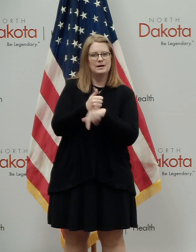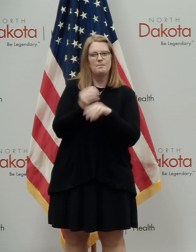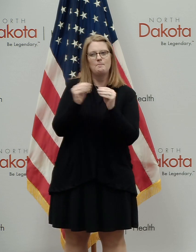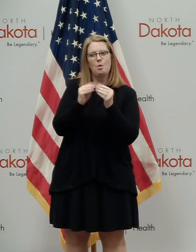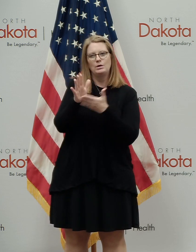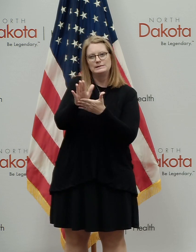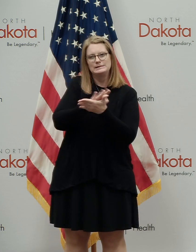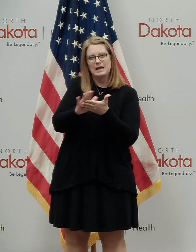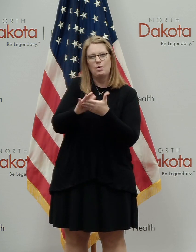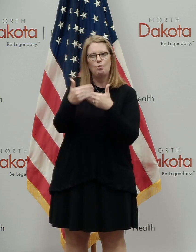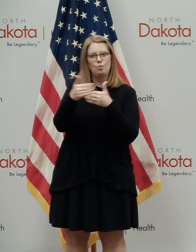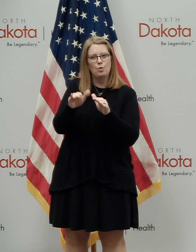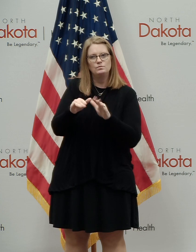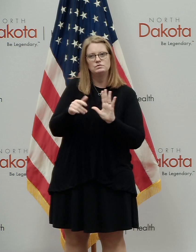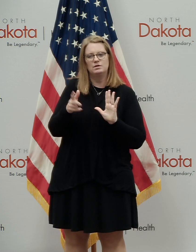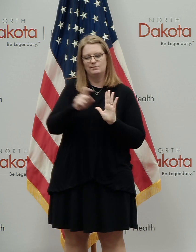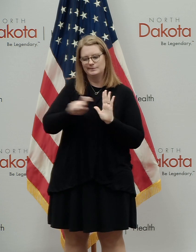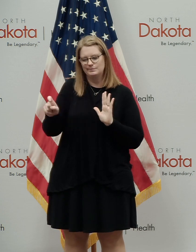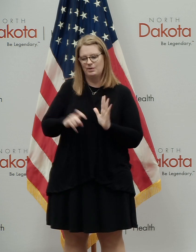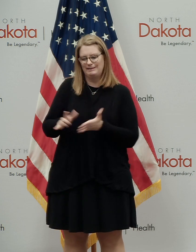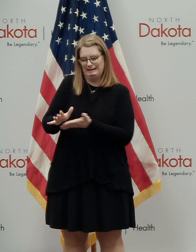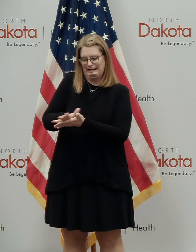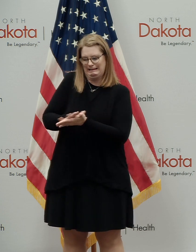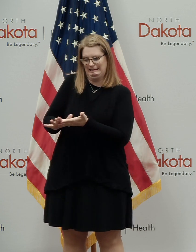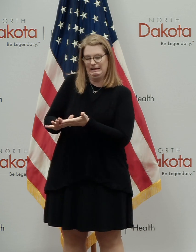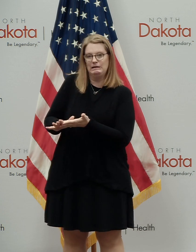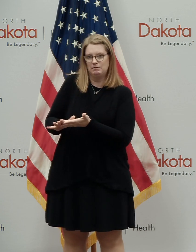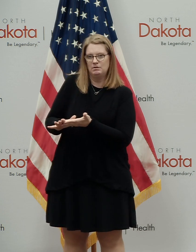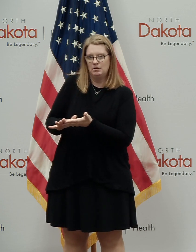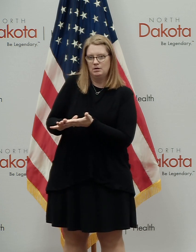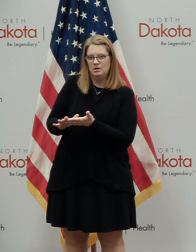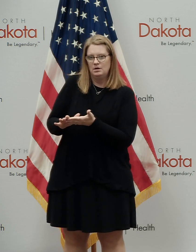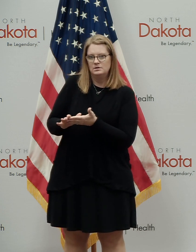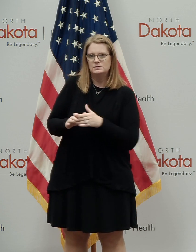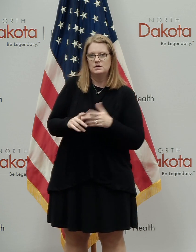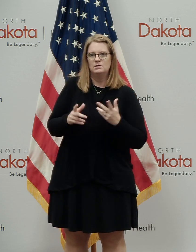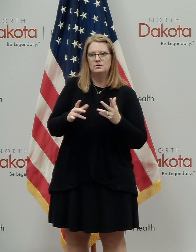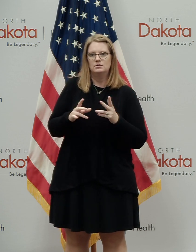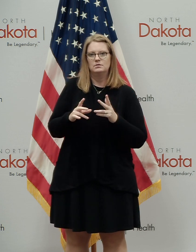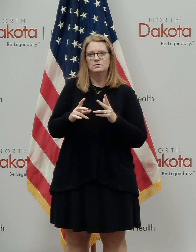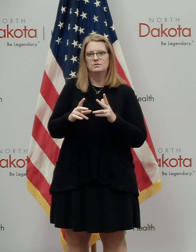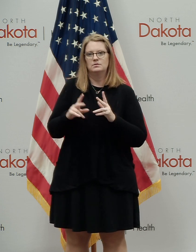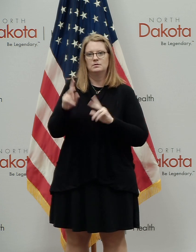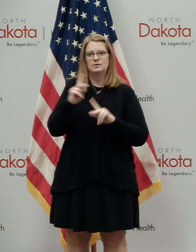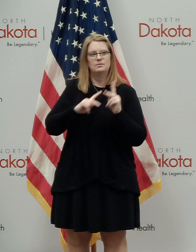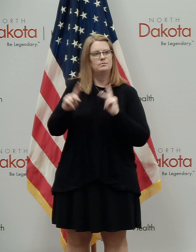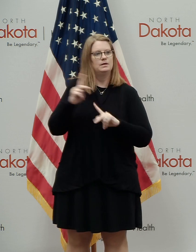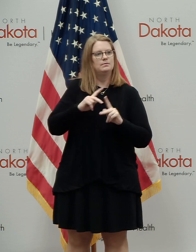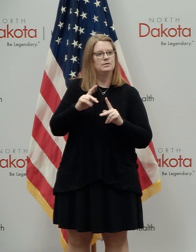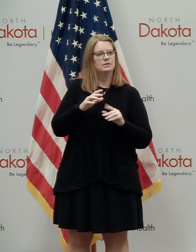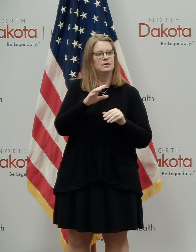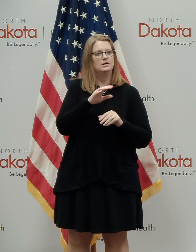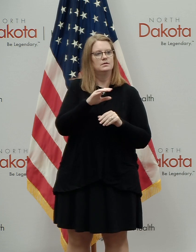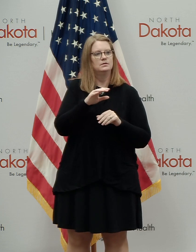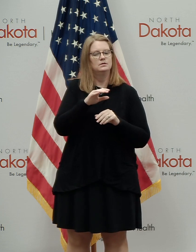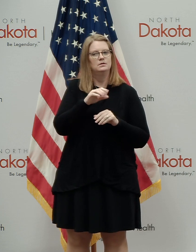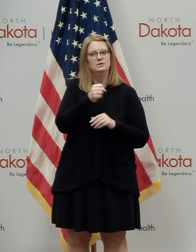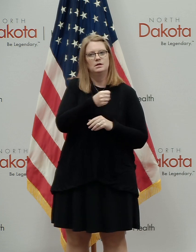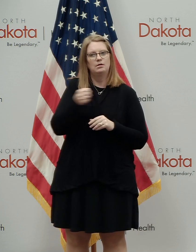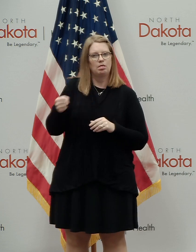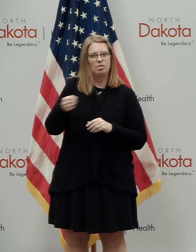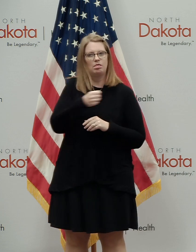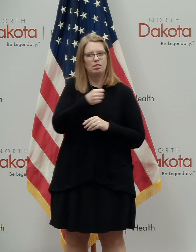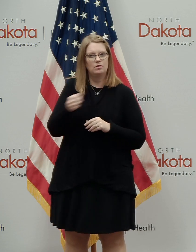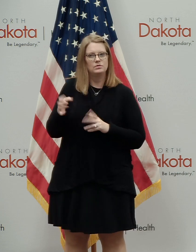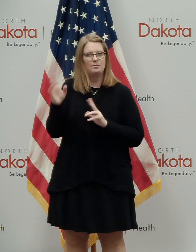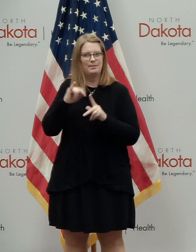with disinfectants and other things we can do, so that we can move people in and out of long-term care facilities so people can see their loved